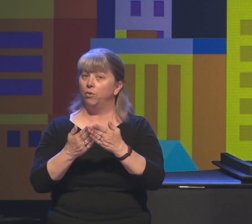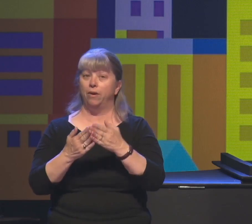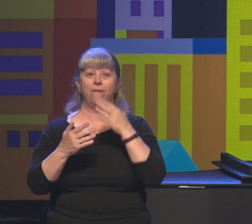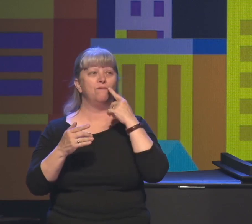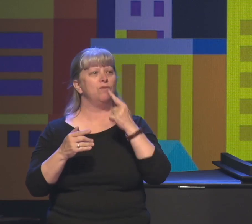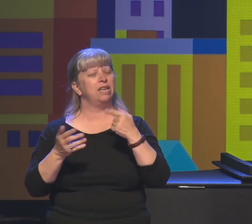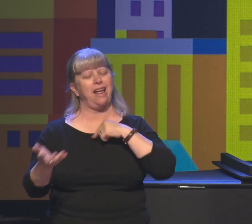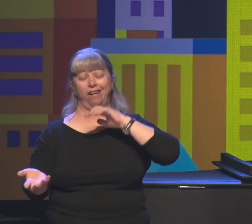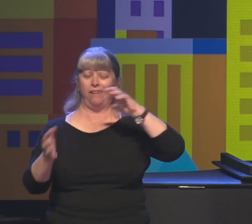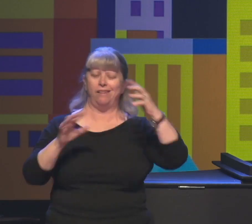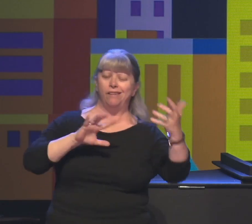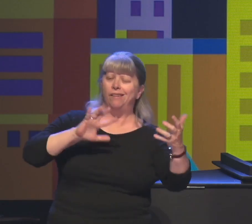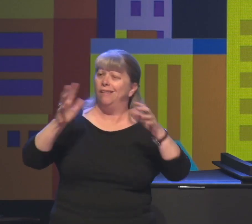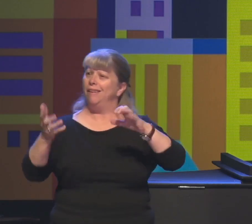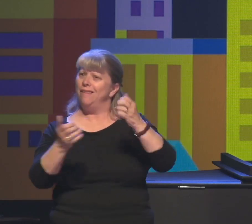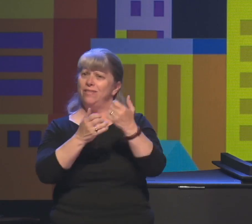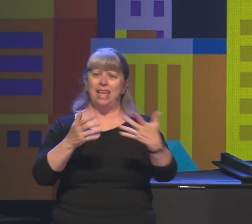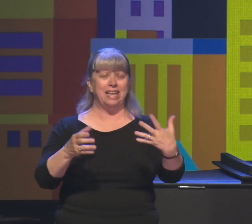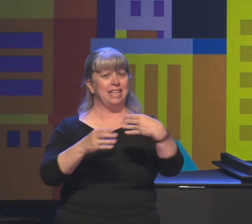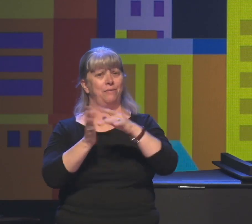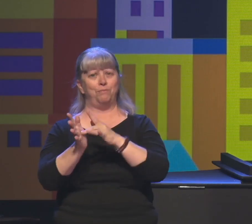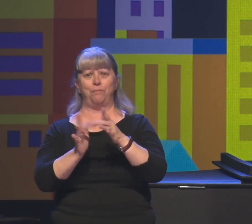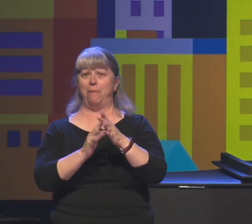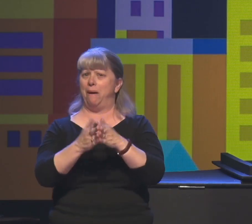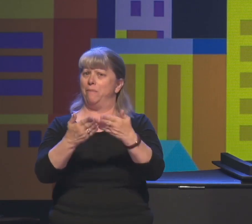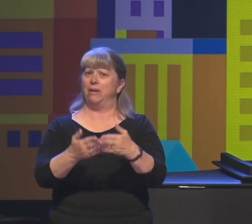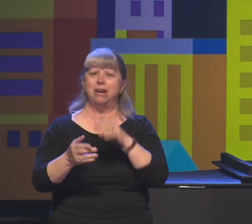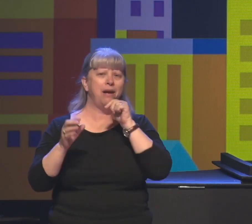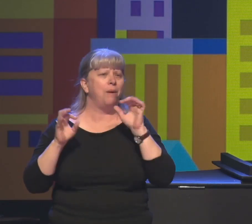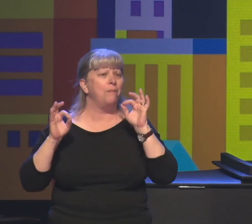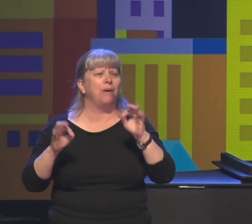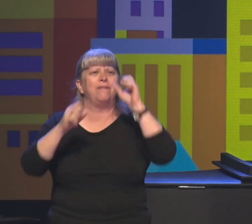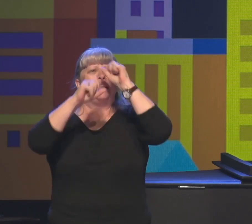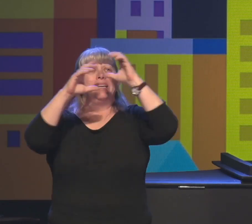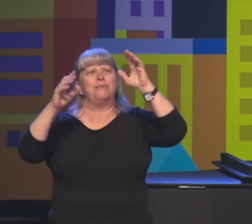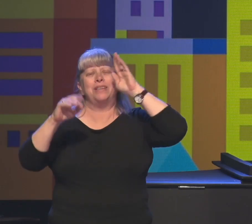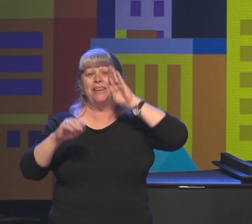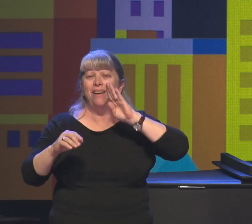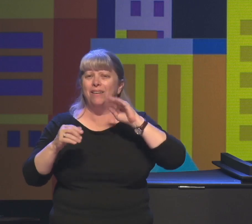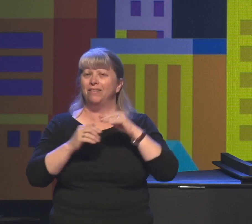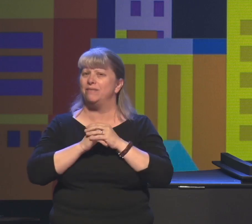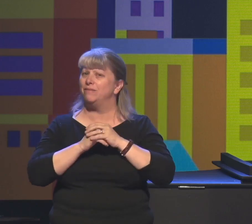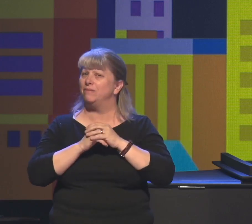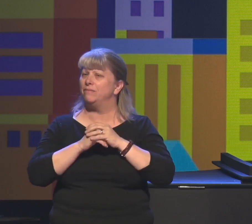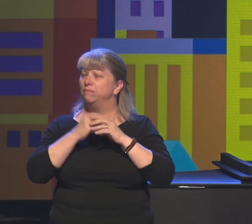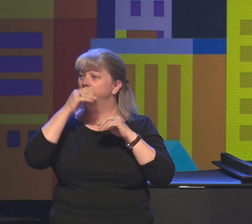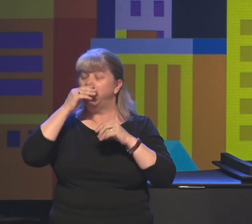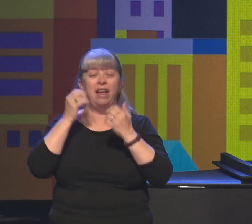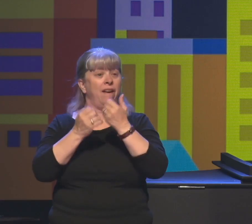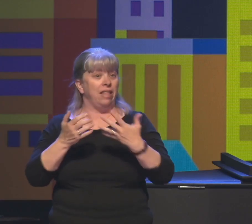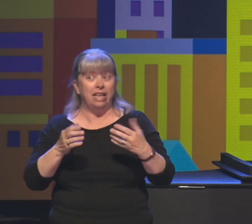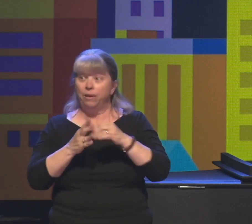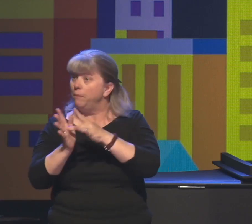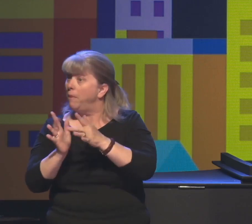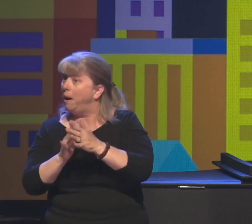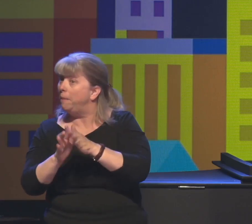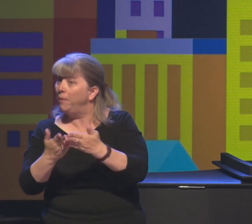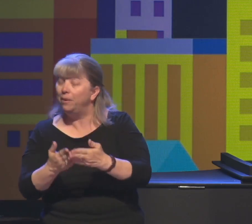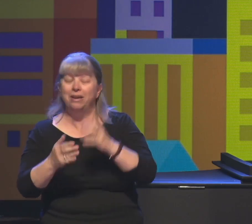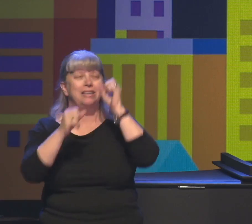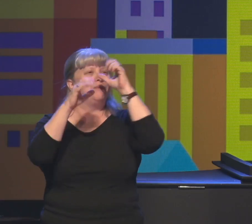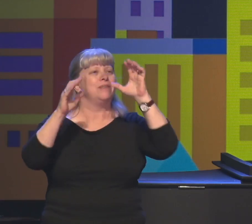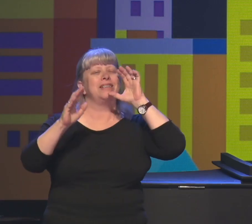travail. Everything we have in the Bible is not a perfect image of God. Everything we have in the Bible is an image